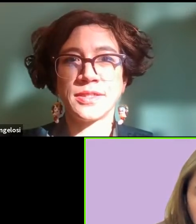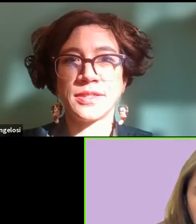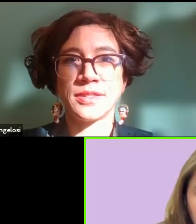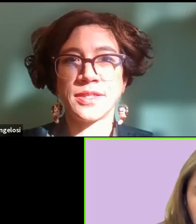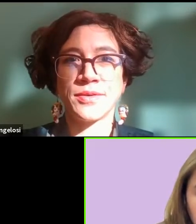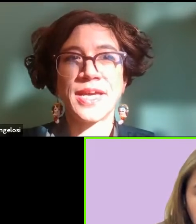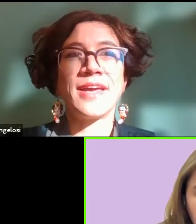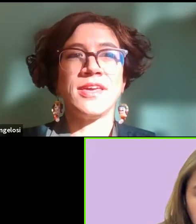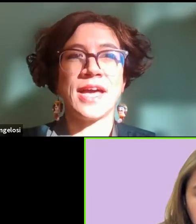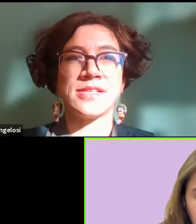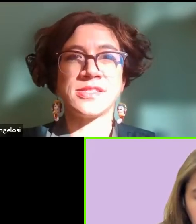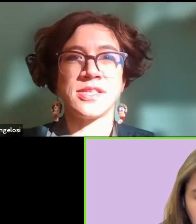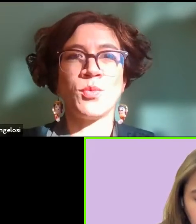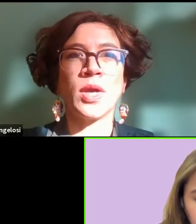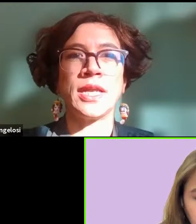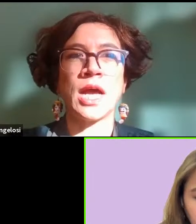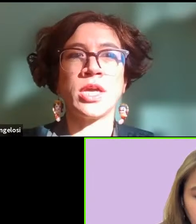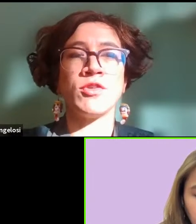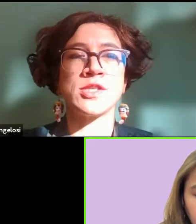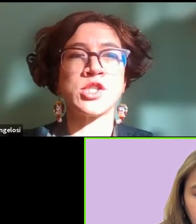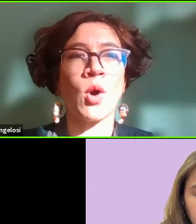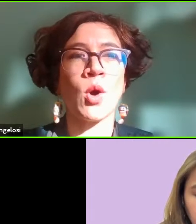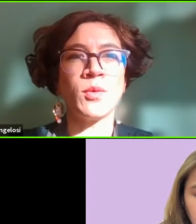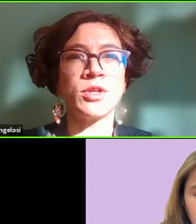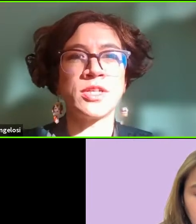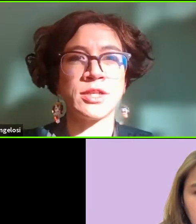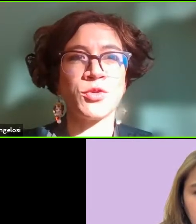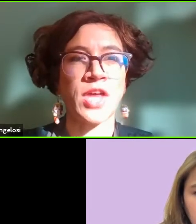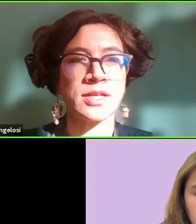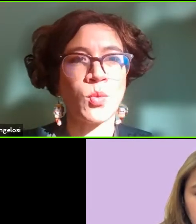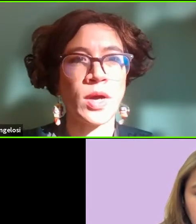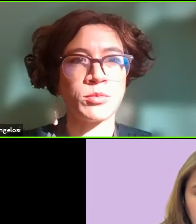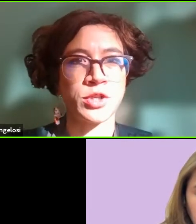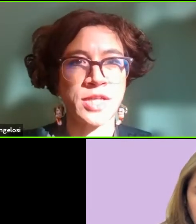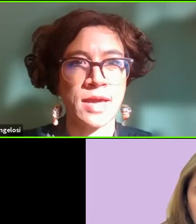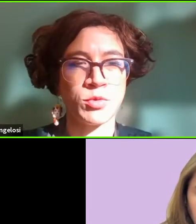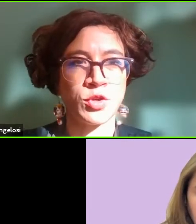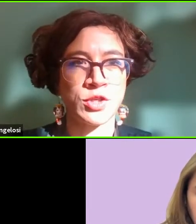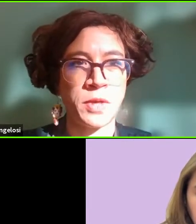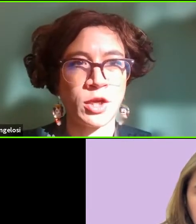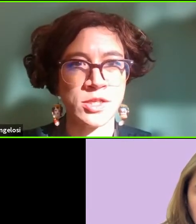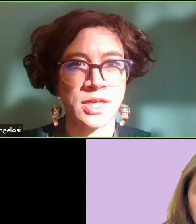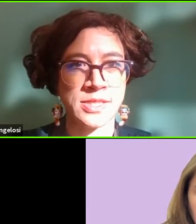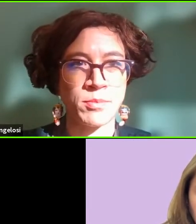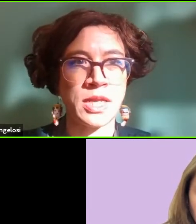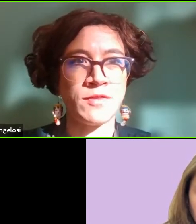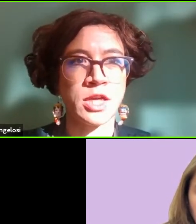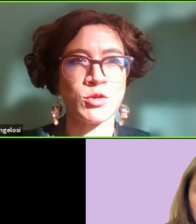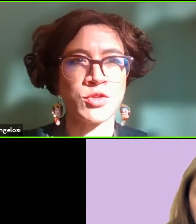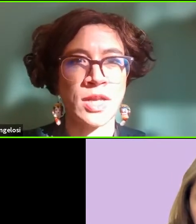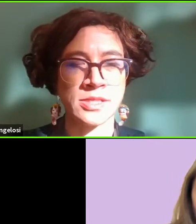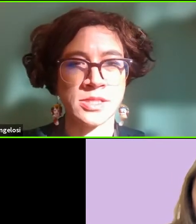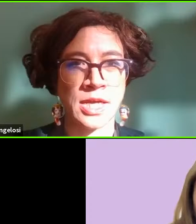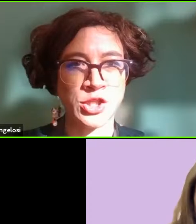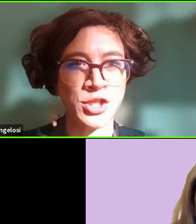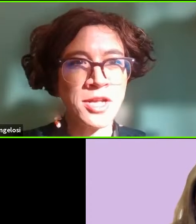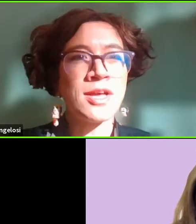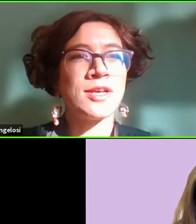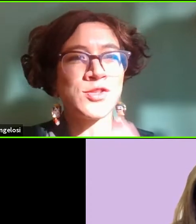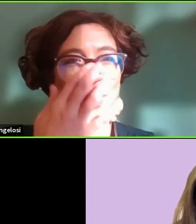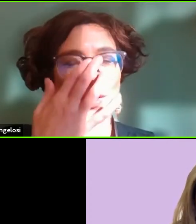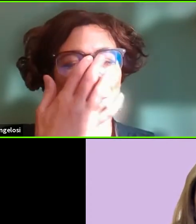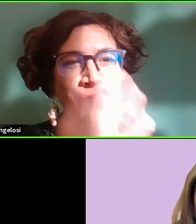Can you hear me? Yes, we can now hear you. So I would like to thank one more time the speakers as I'm leaving you to the next